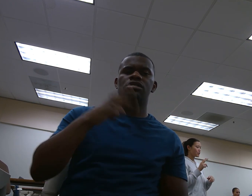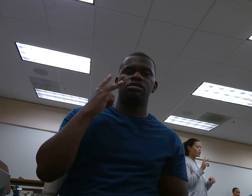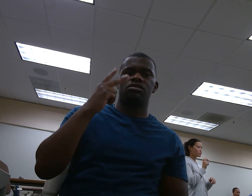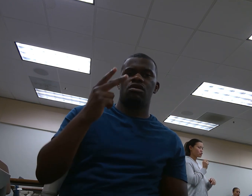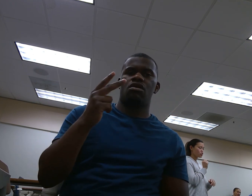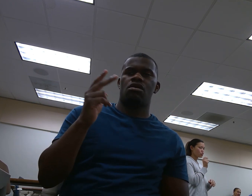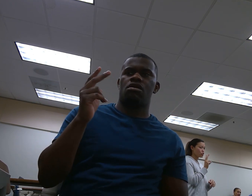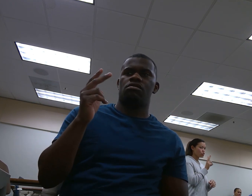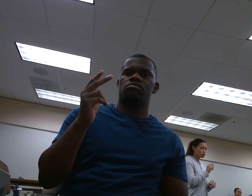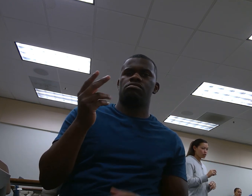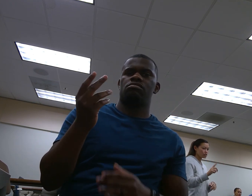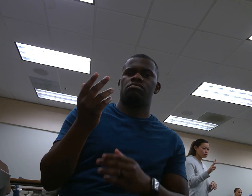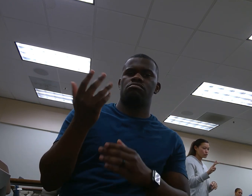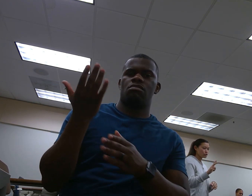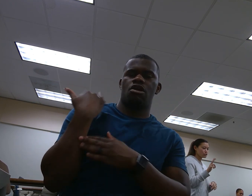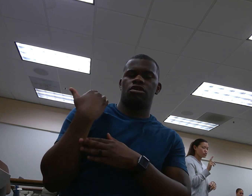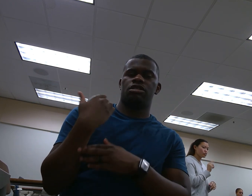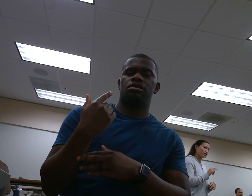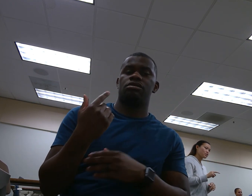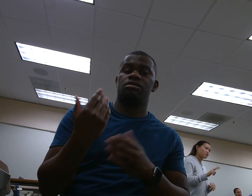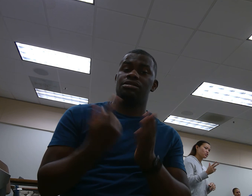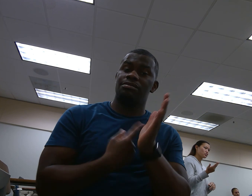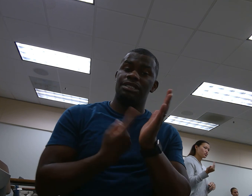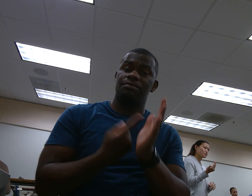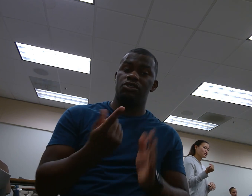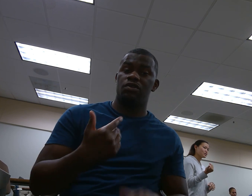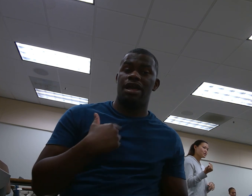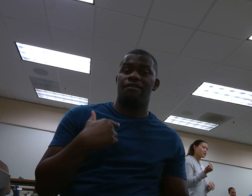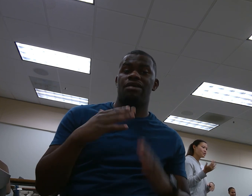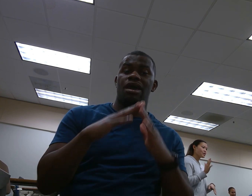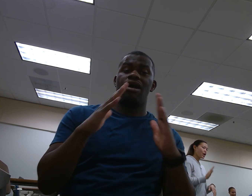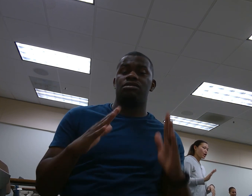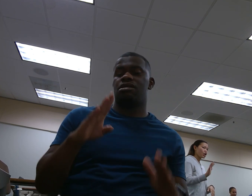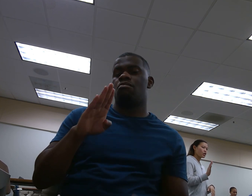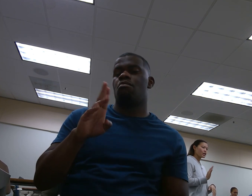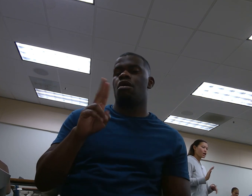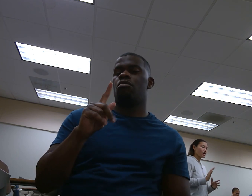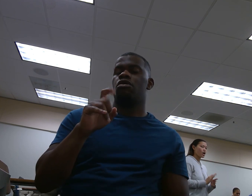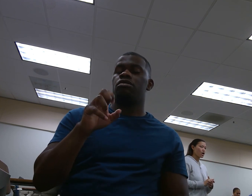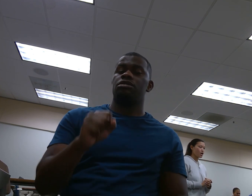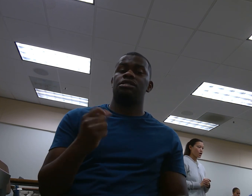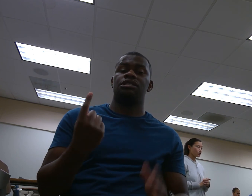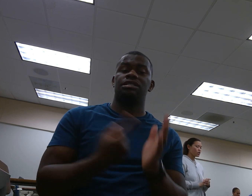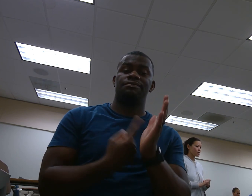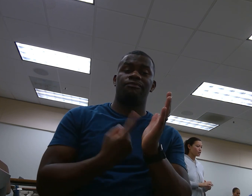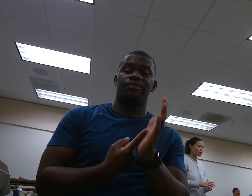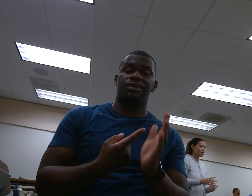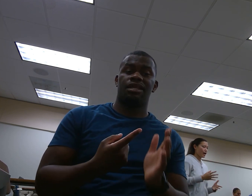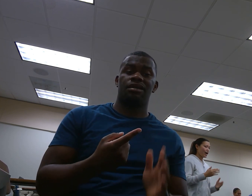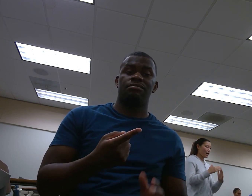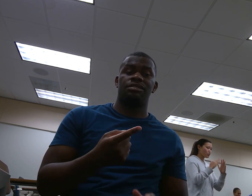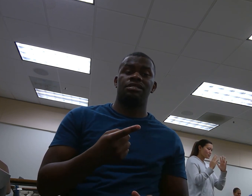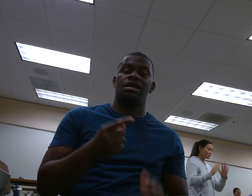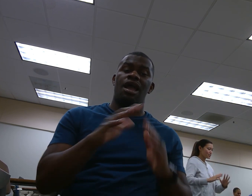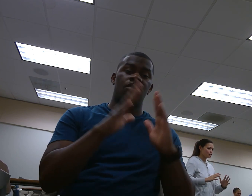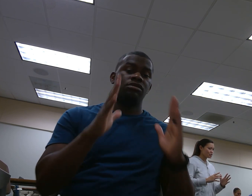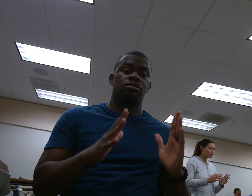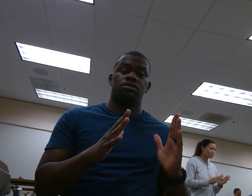period, sometimes you have housing bubbles, and sometimes these economics go way out of whack, and housing is just overpriced.